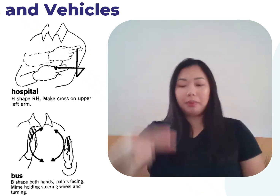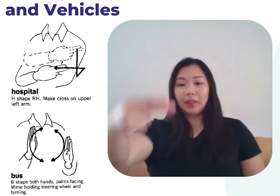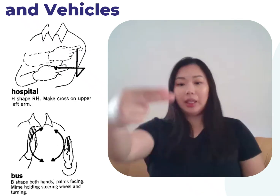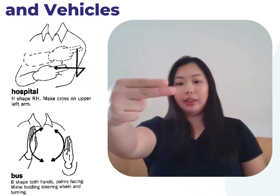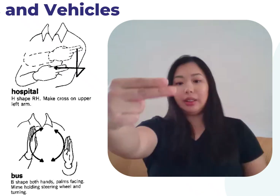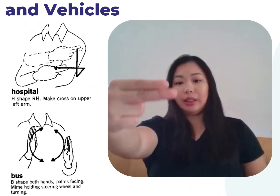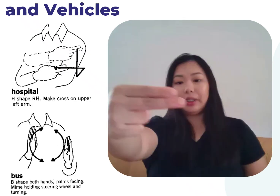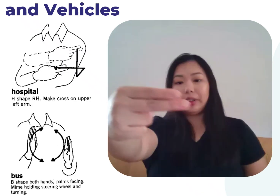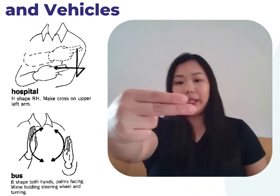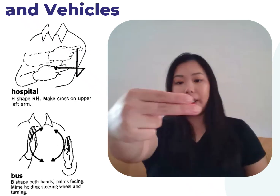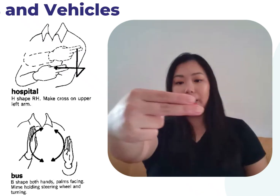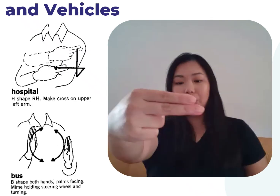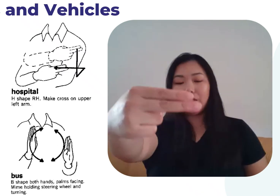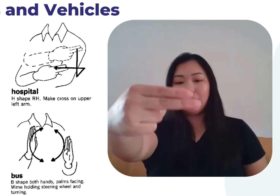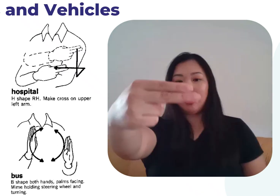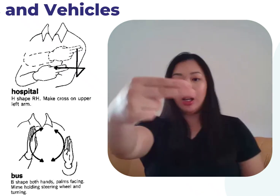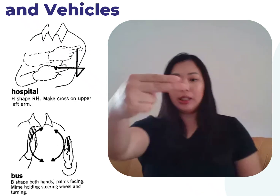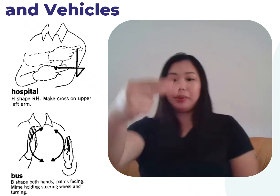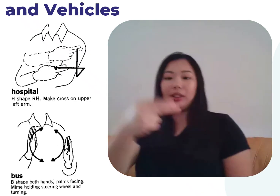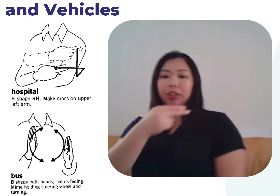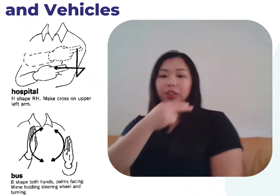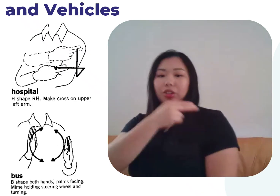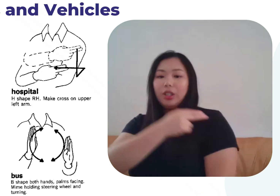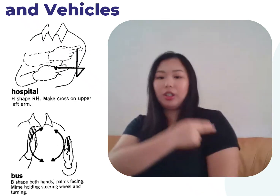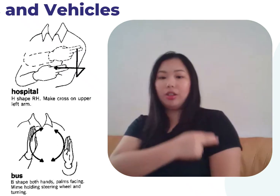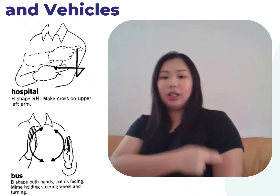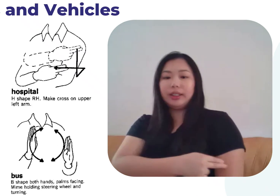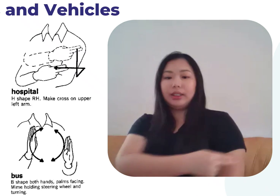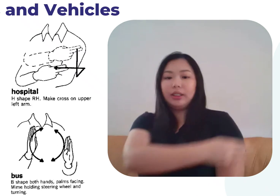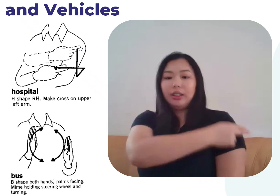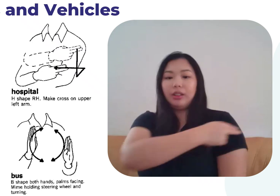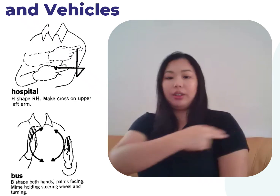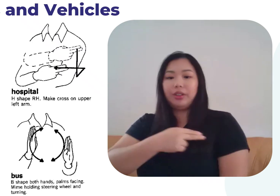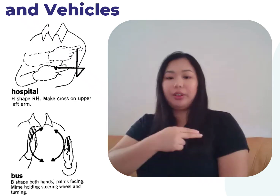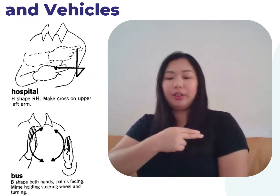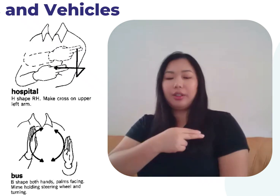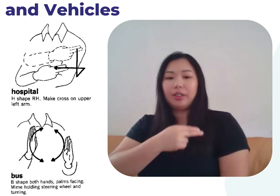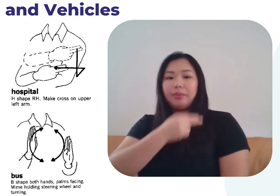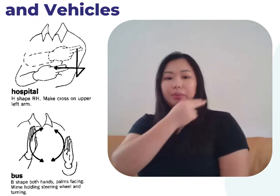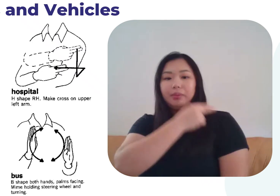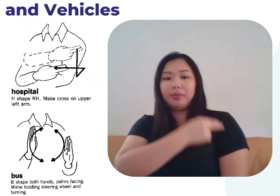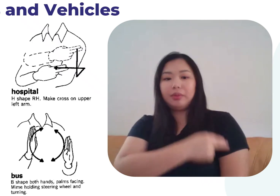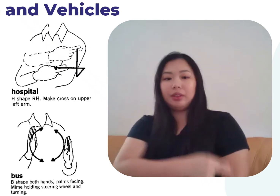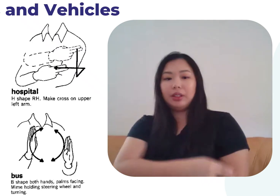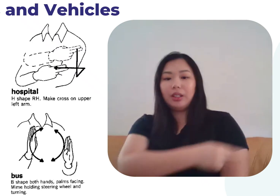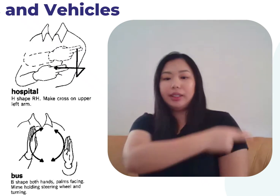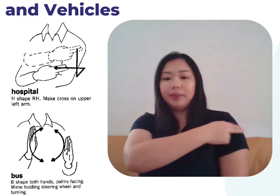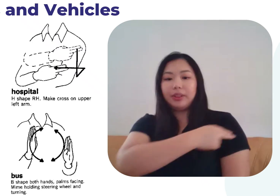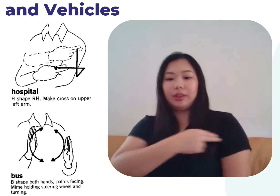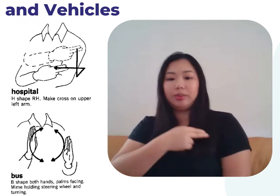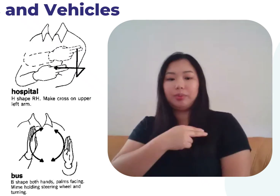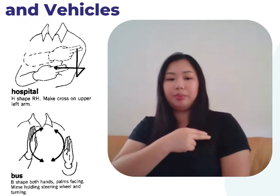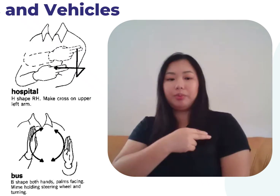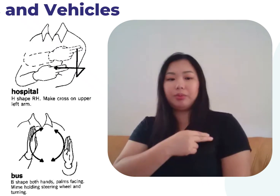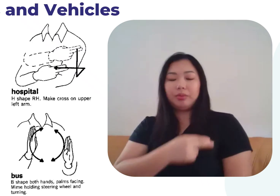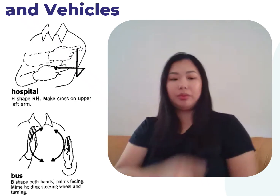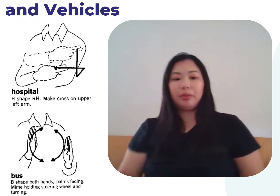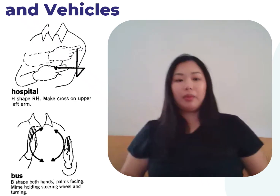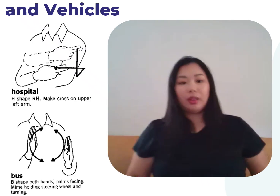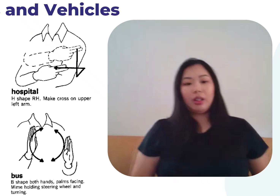Hospital, the letter H for hospital, and you draw a cross on your arm. Hospital.